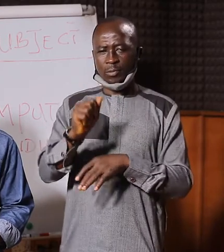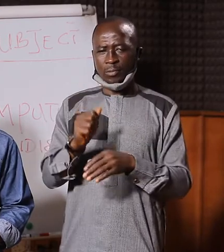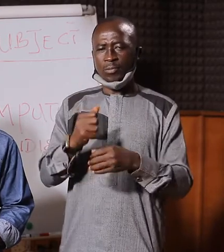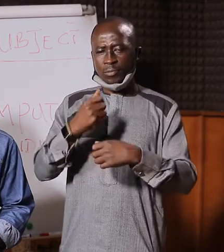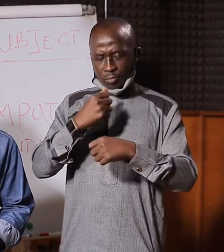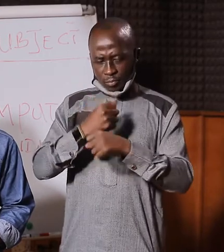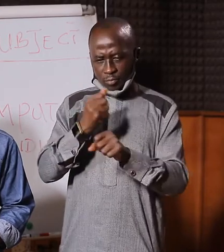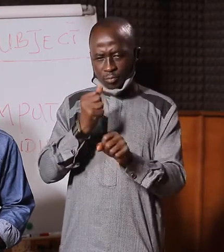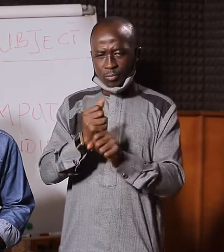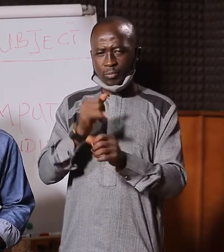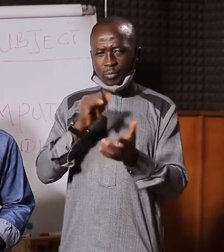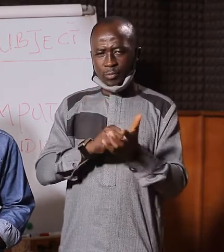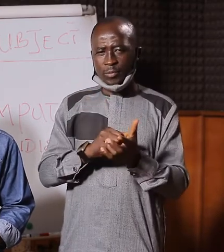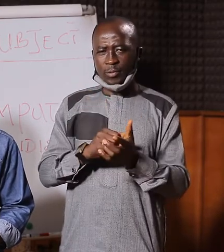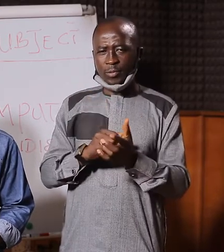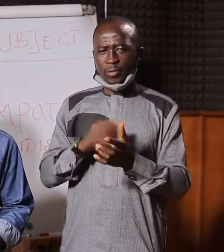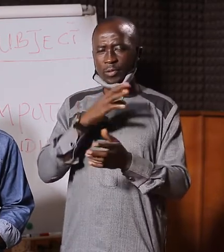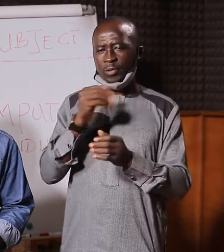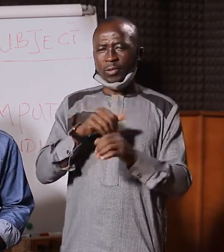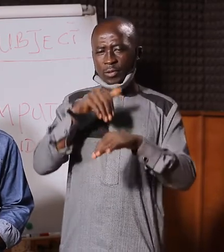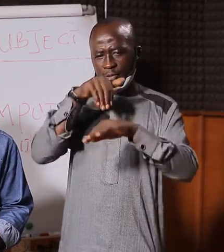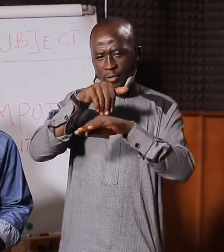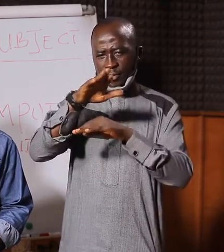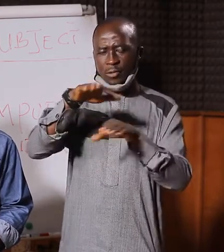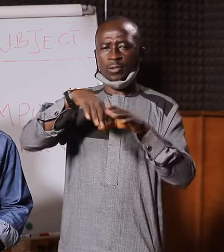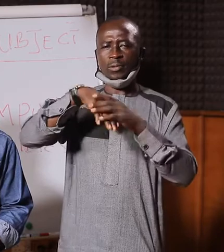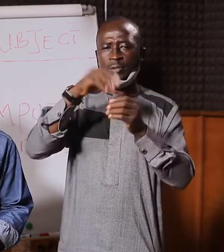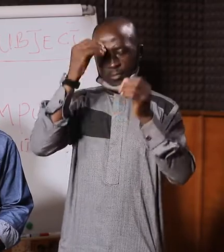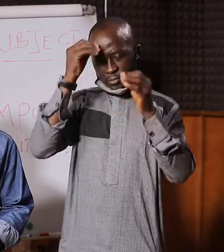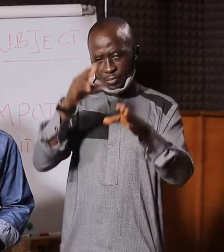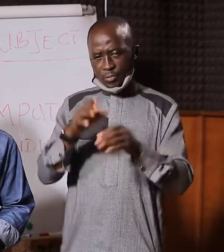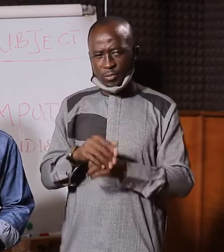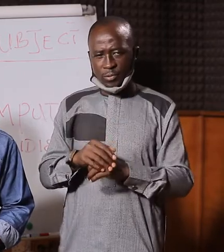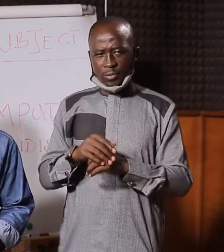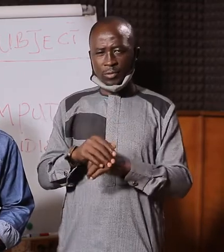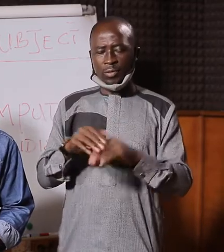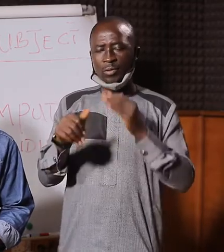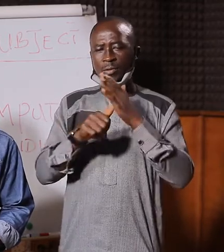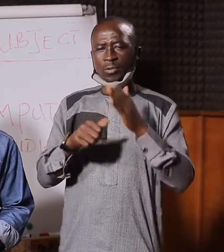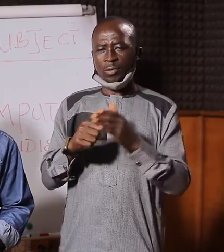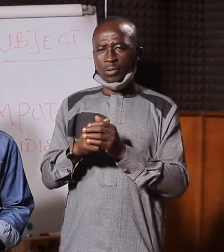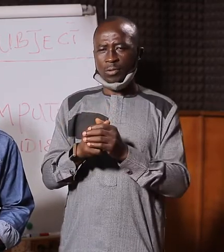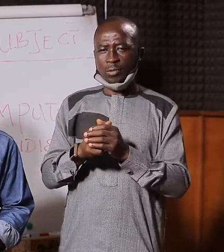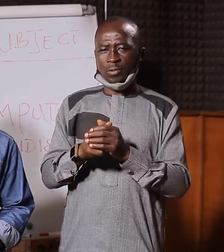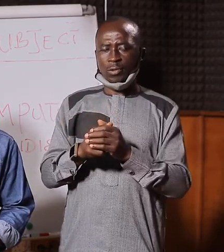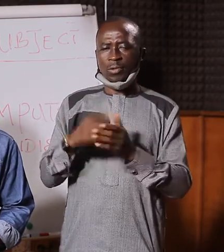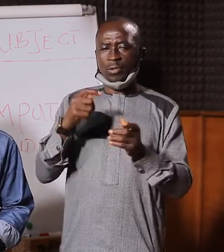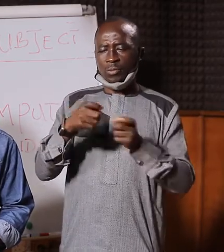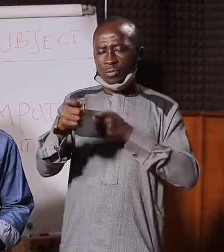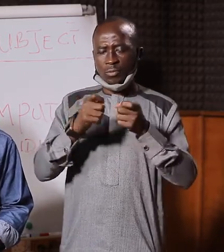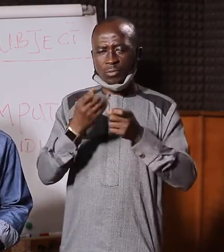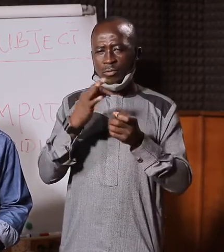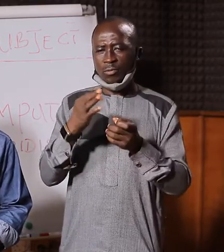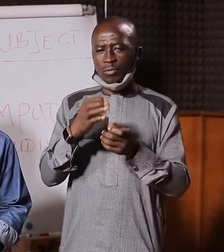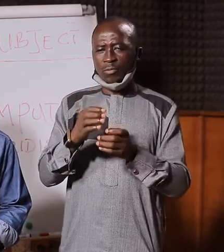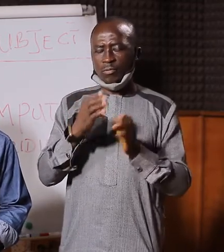processing data, and eventually sending out information under the control of some set